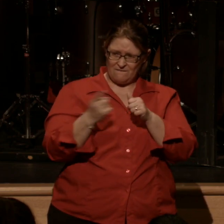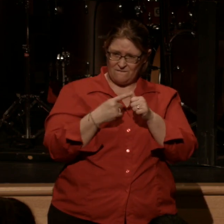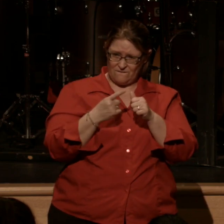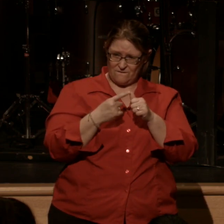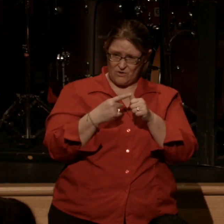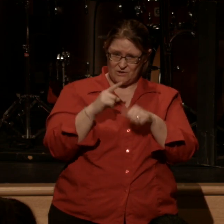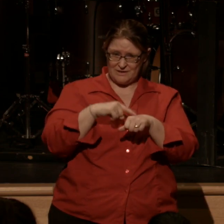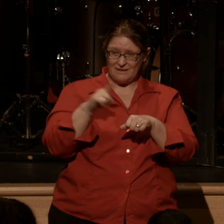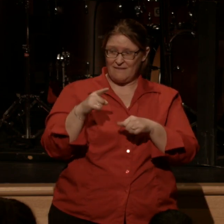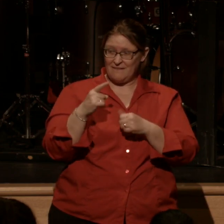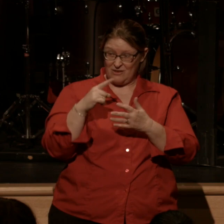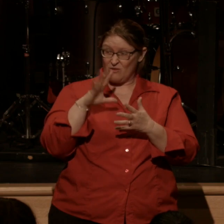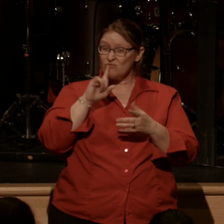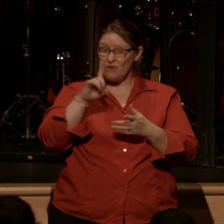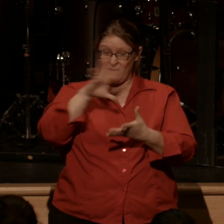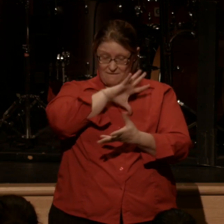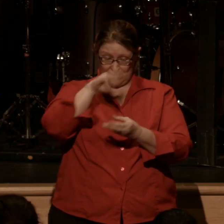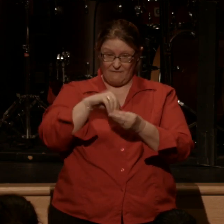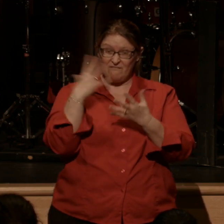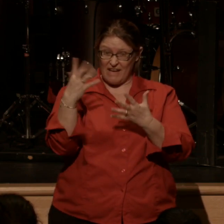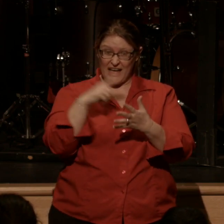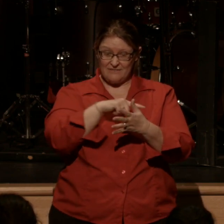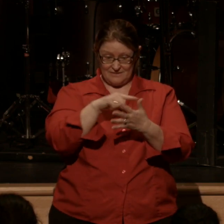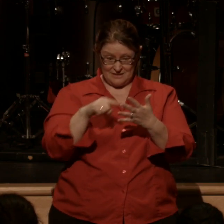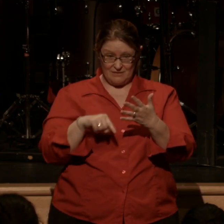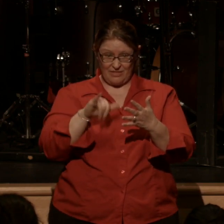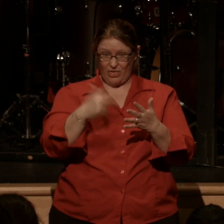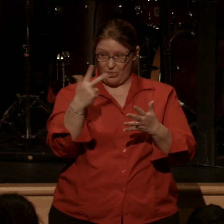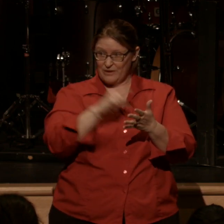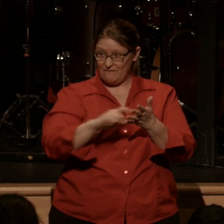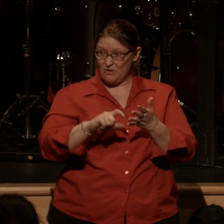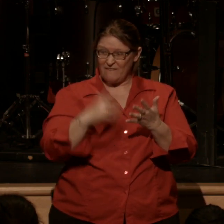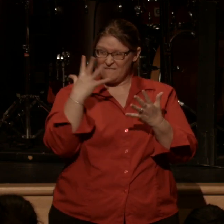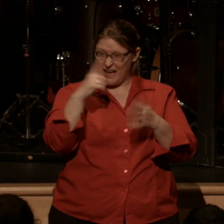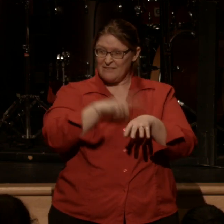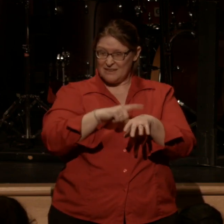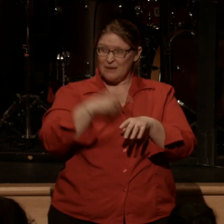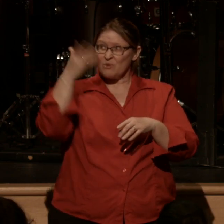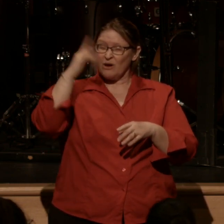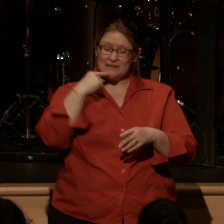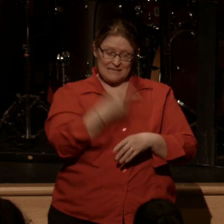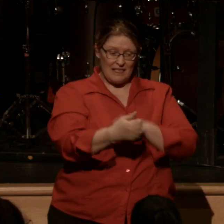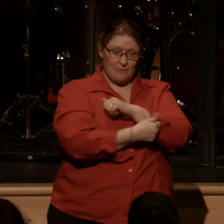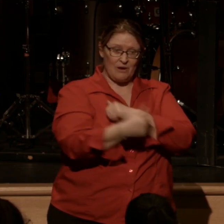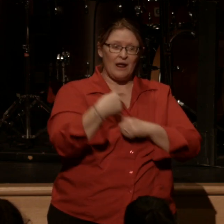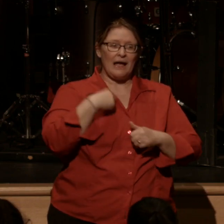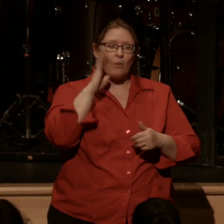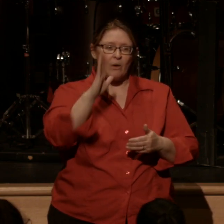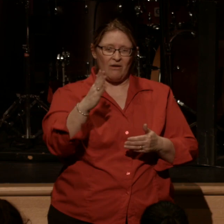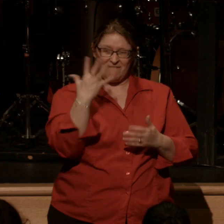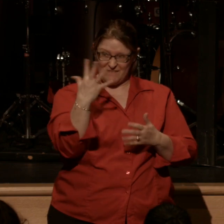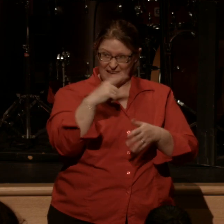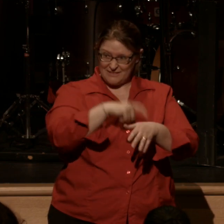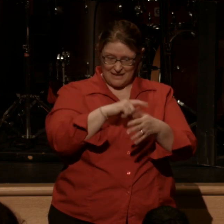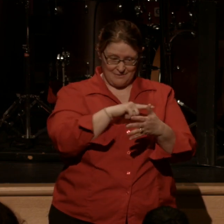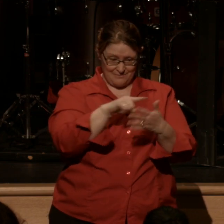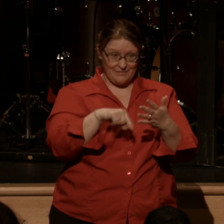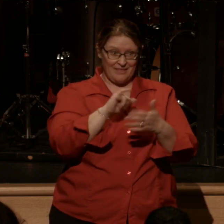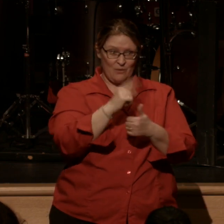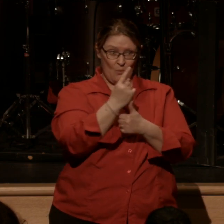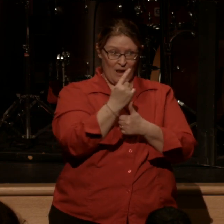of 5 times in these 3 verses that God would say, I will, to Abraham. That should lead us